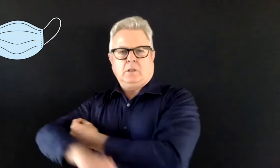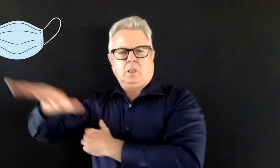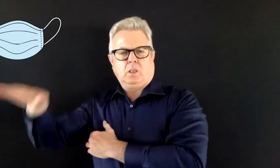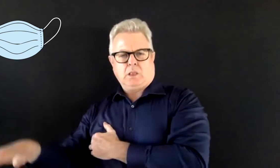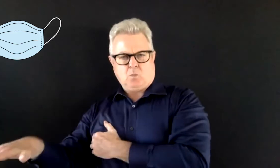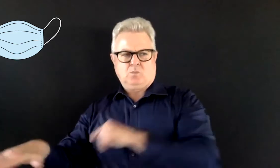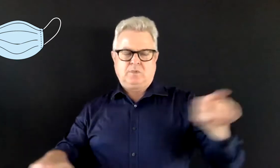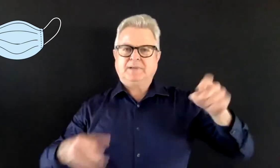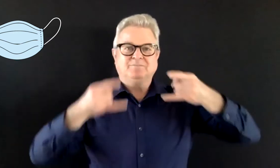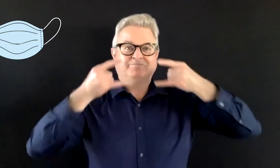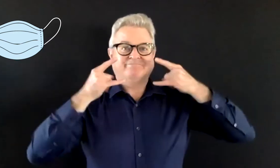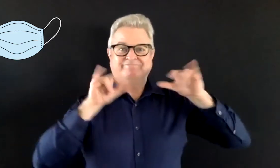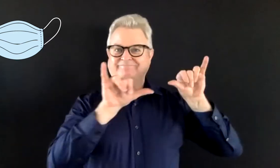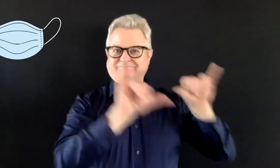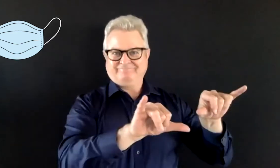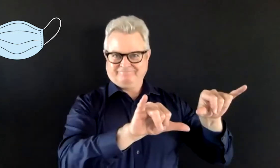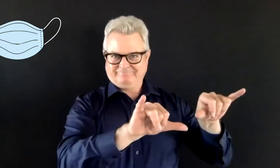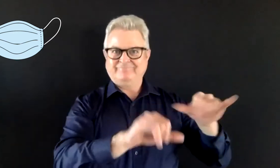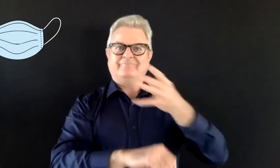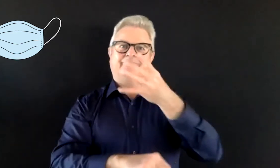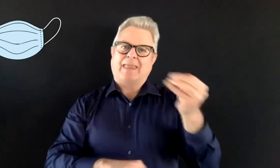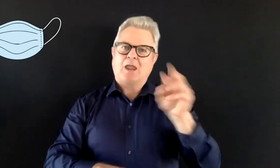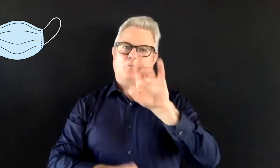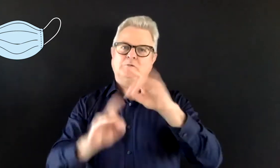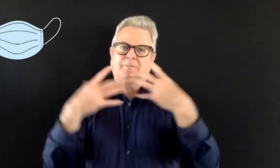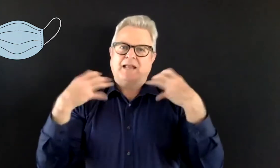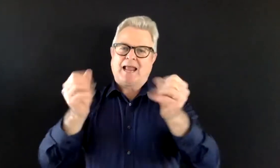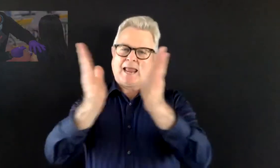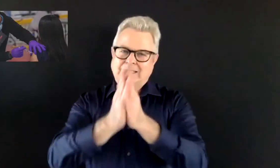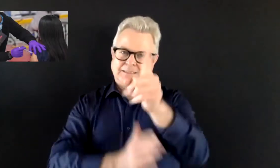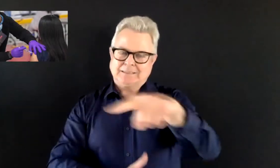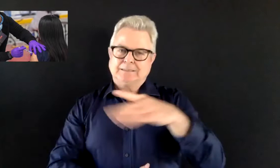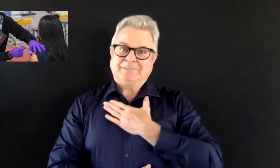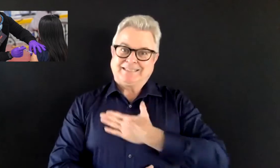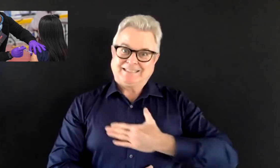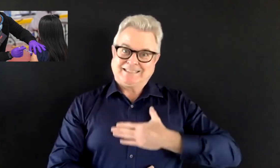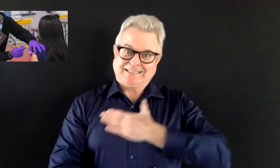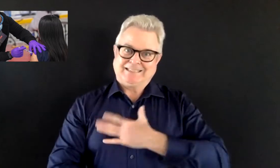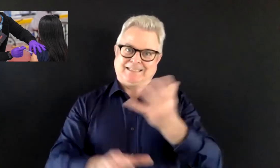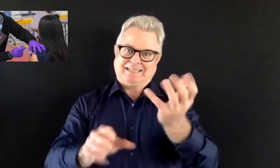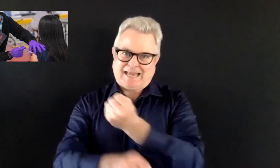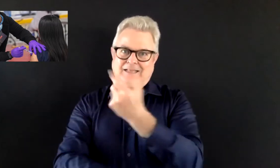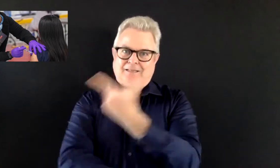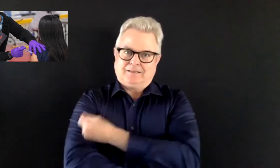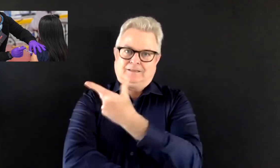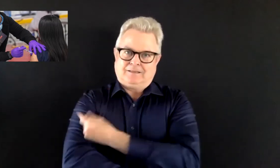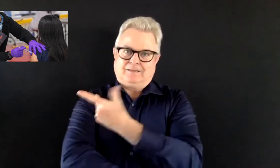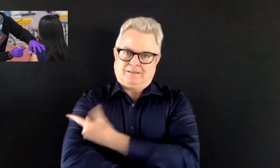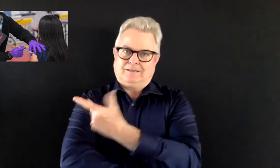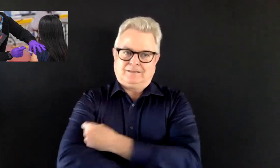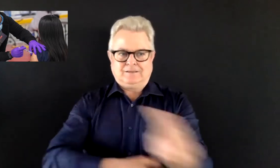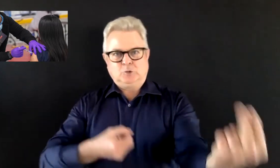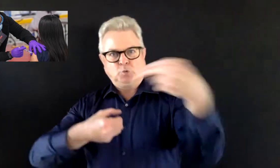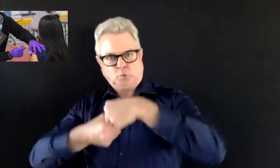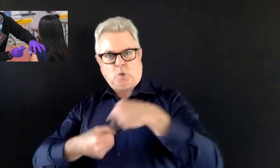and they have the very low vaccine rate. So the Department of Health is asking those who are in